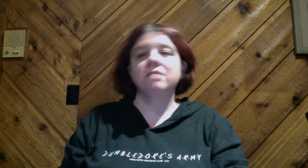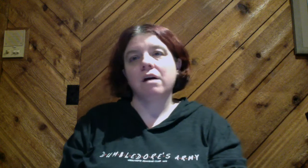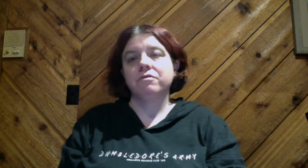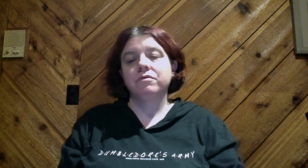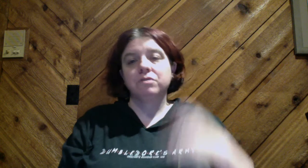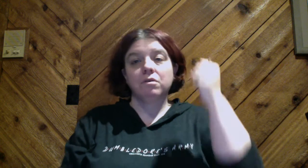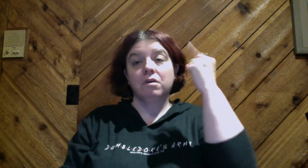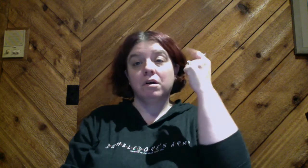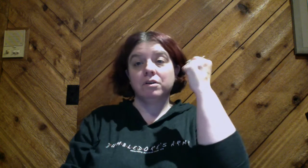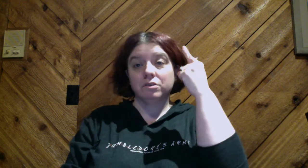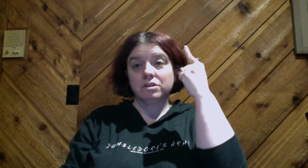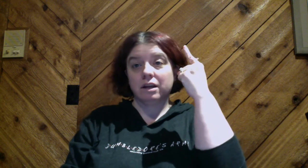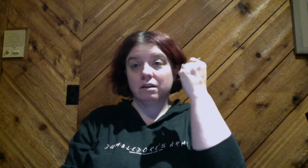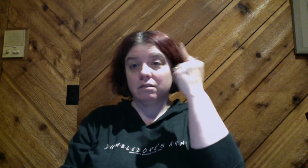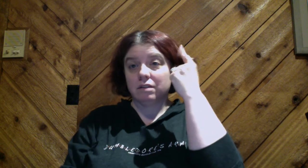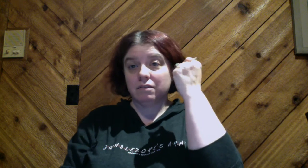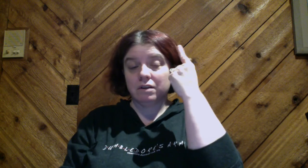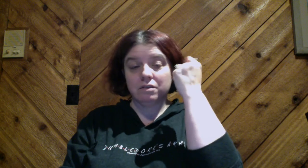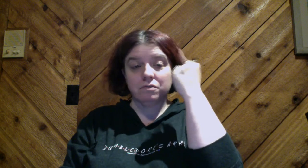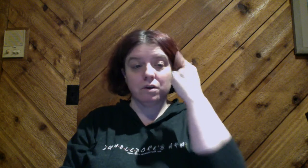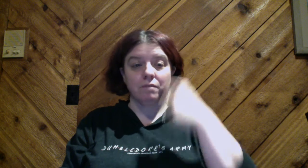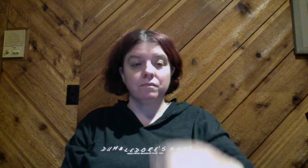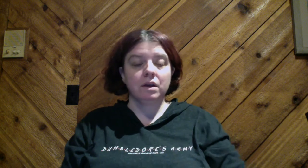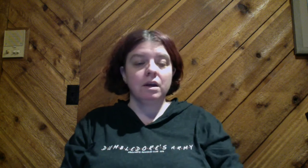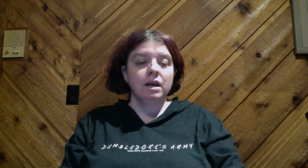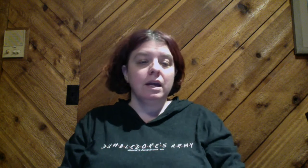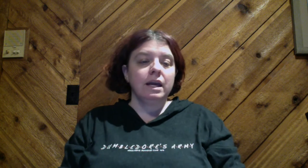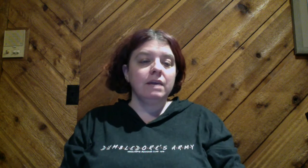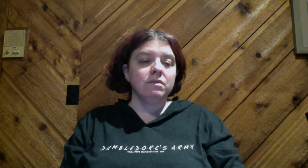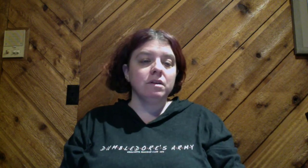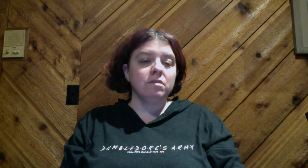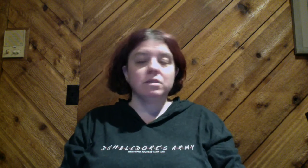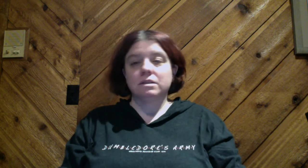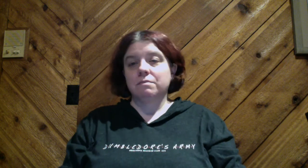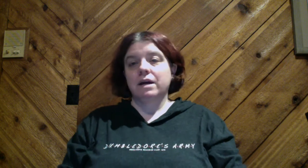tough. So understand, 11 at your forehead. Even though doesn't matter.